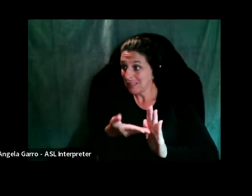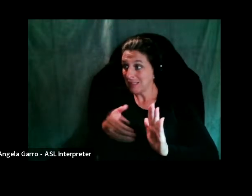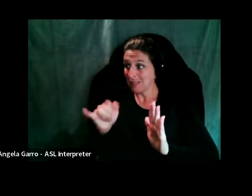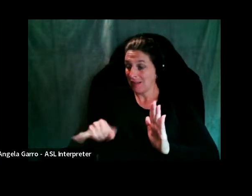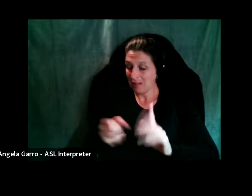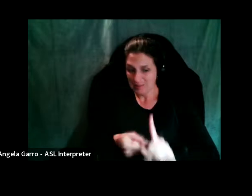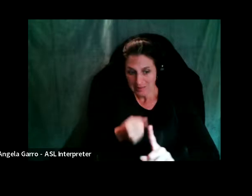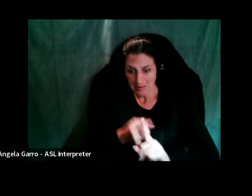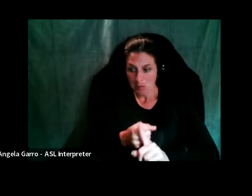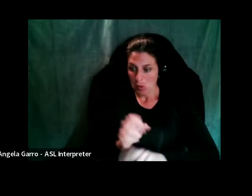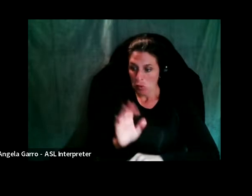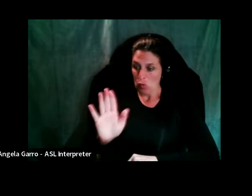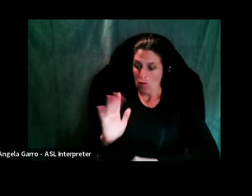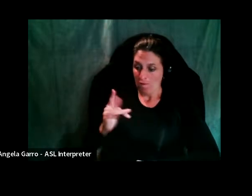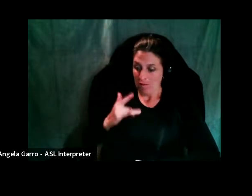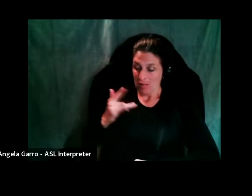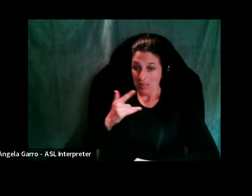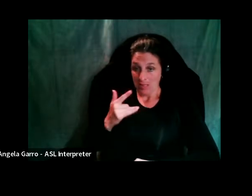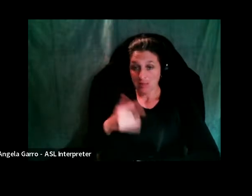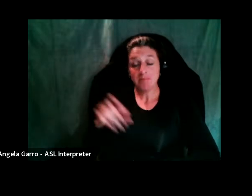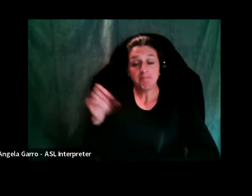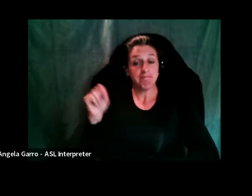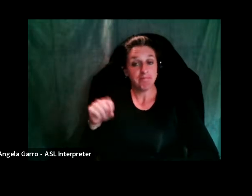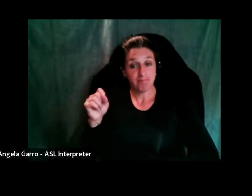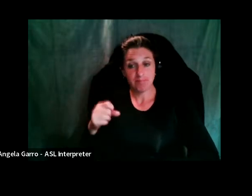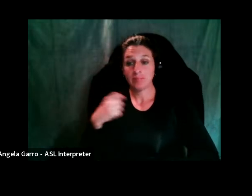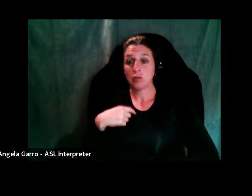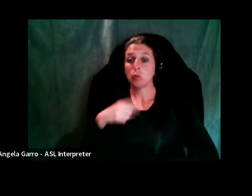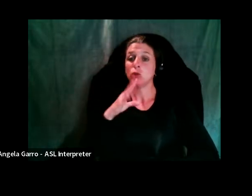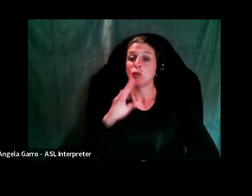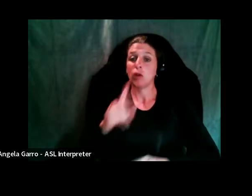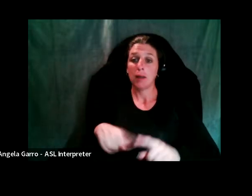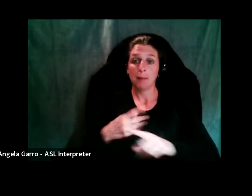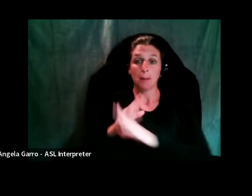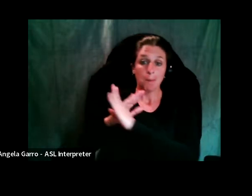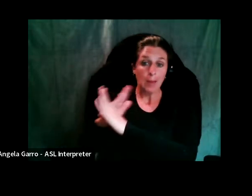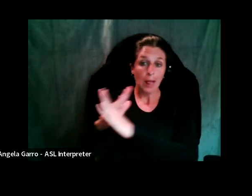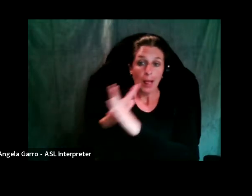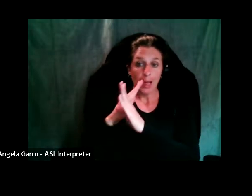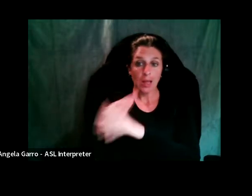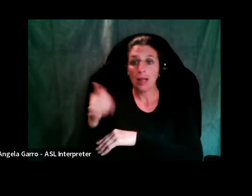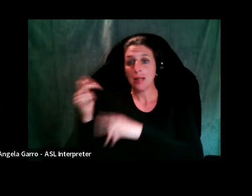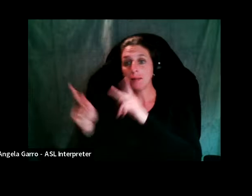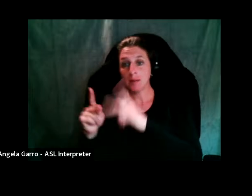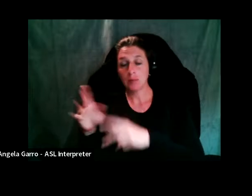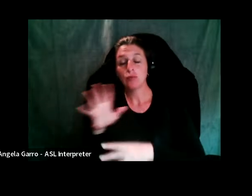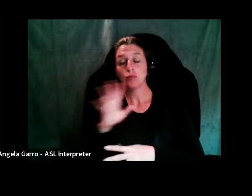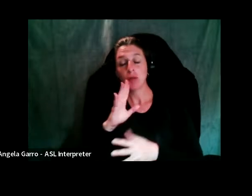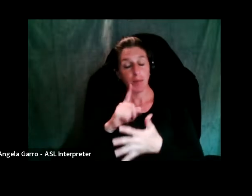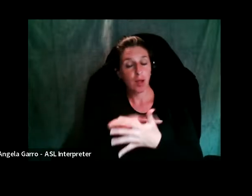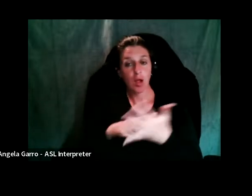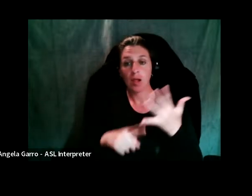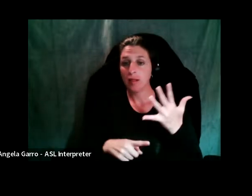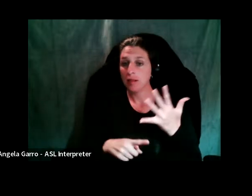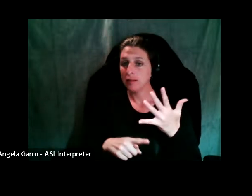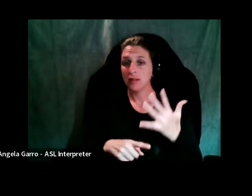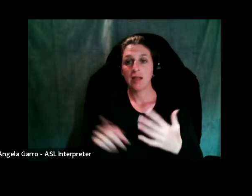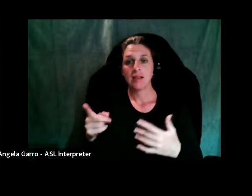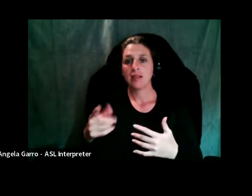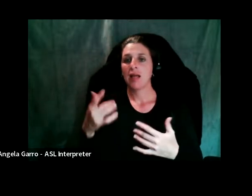your feelings? Yep, and we've talked about blocking these other people, and we've talked about all those things, and they sit there